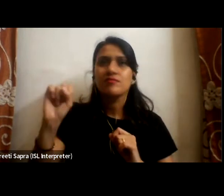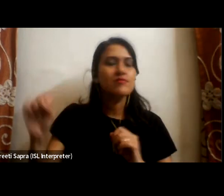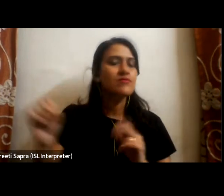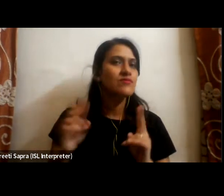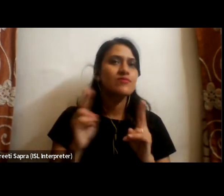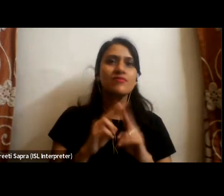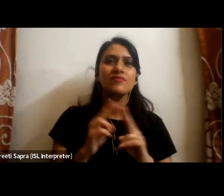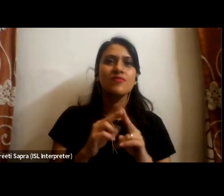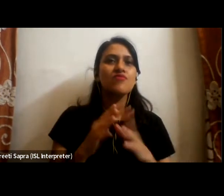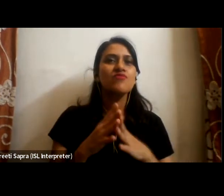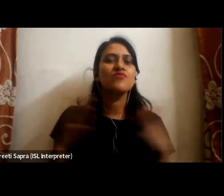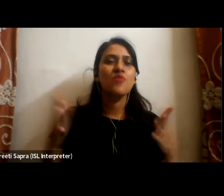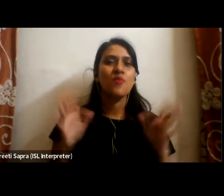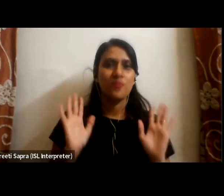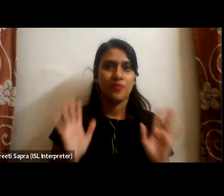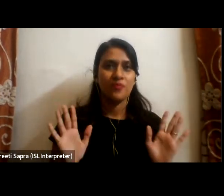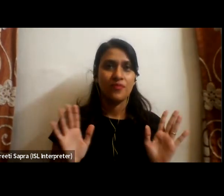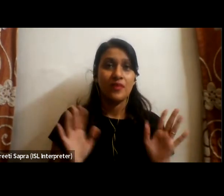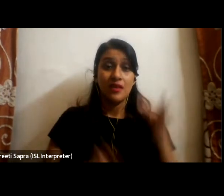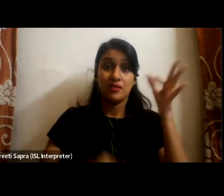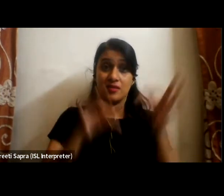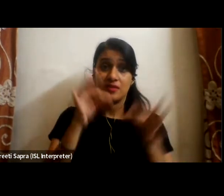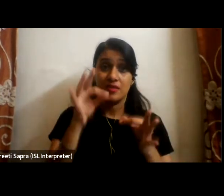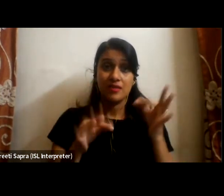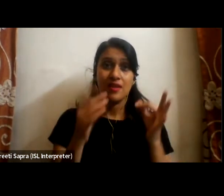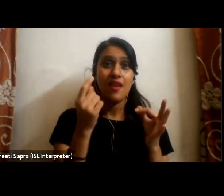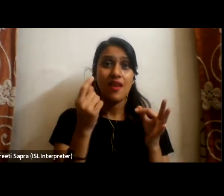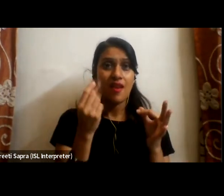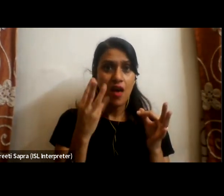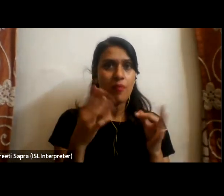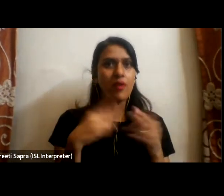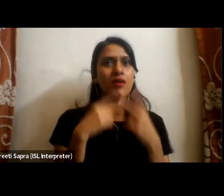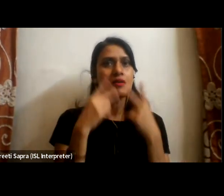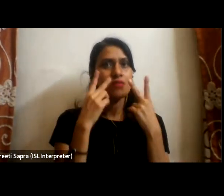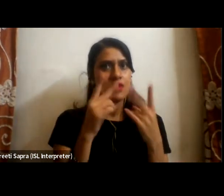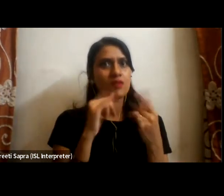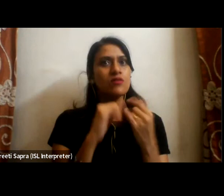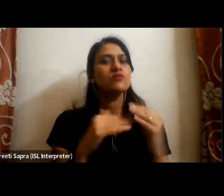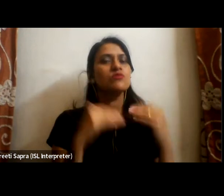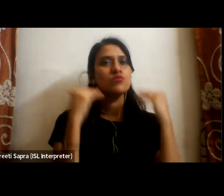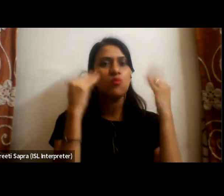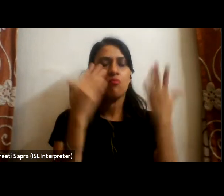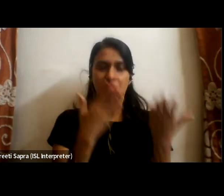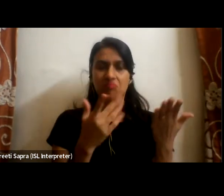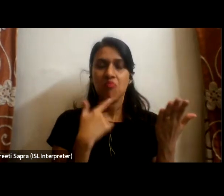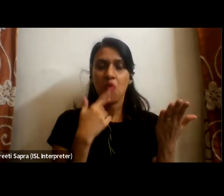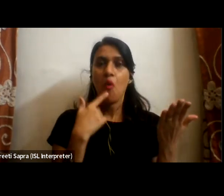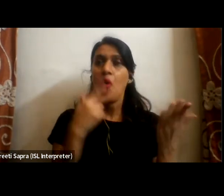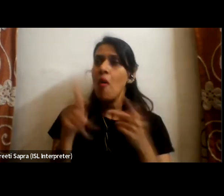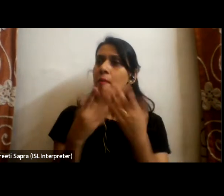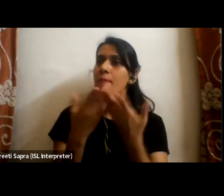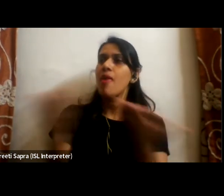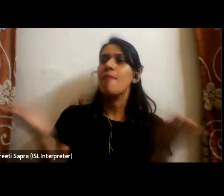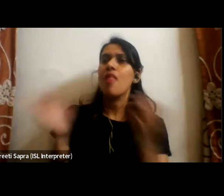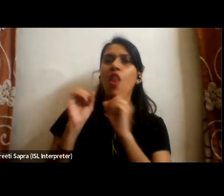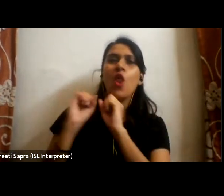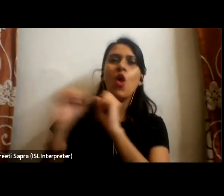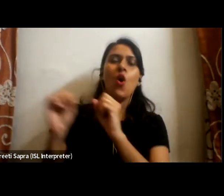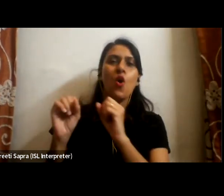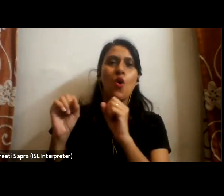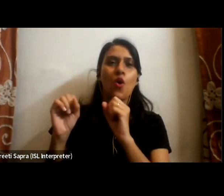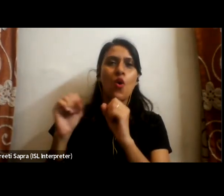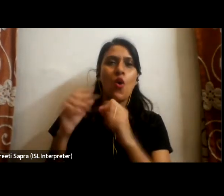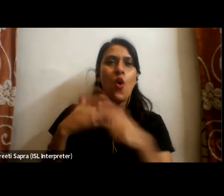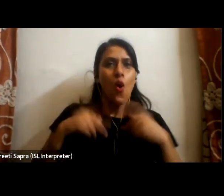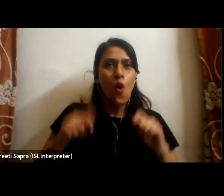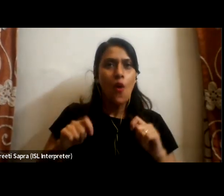if you look at just these numbers, it appears that yes, of course, Supreme Court is the people's court, right? It is giving access to so many cases. It is giving